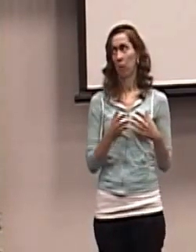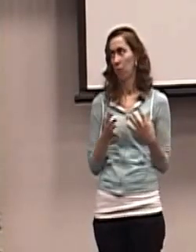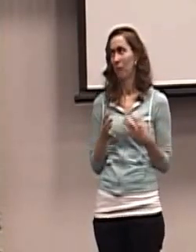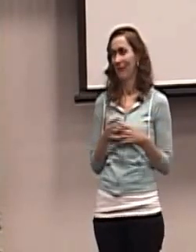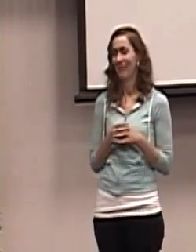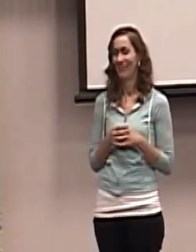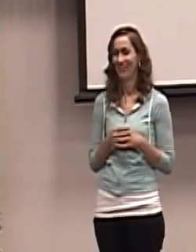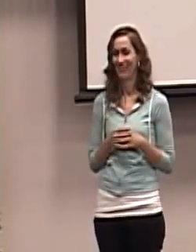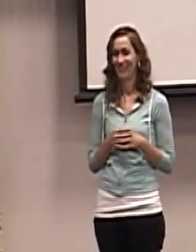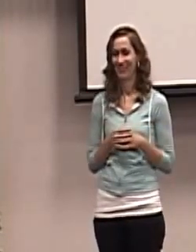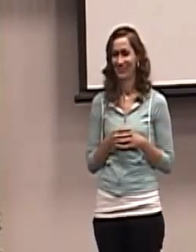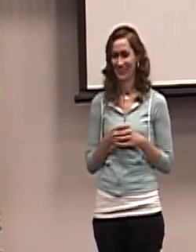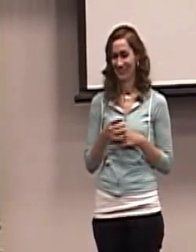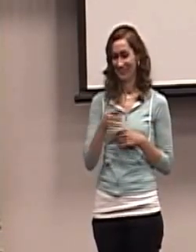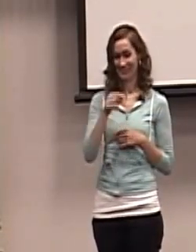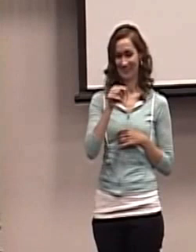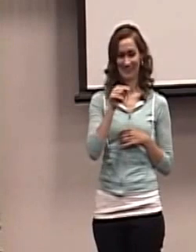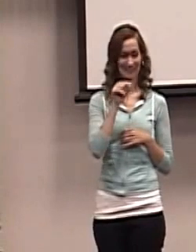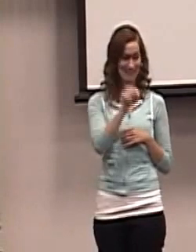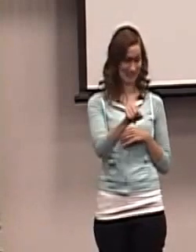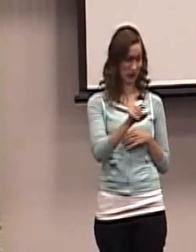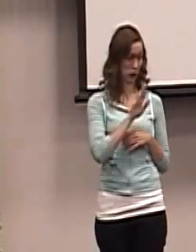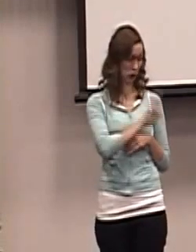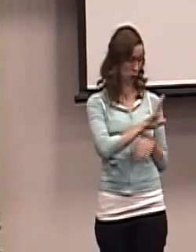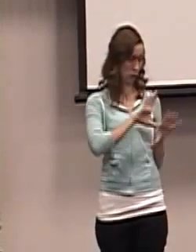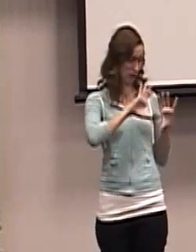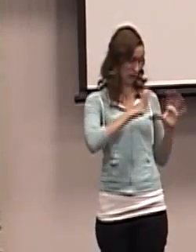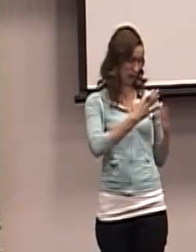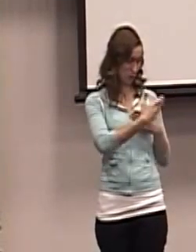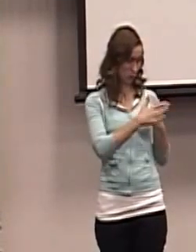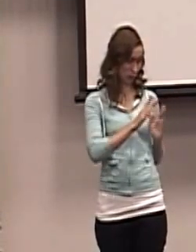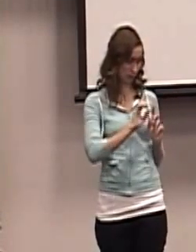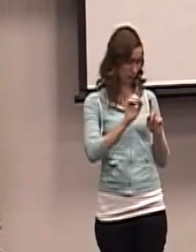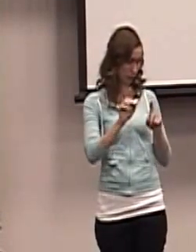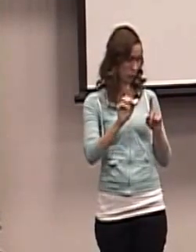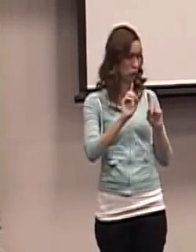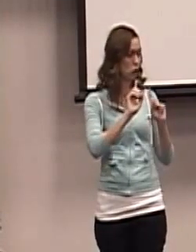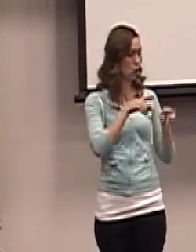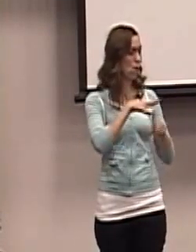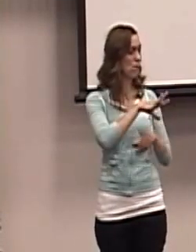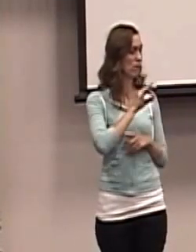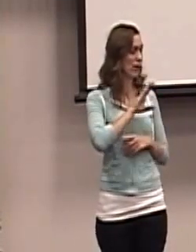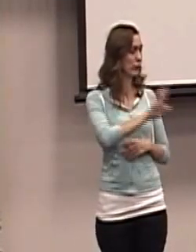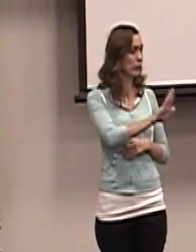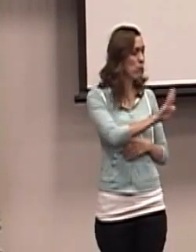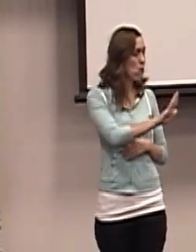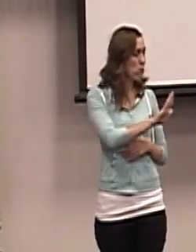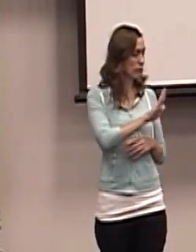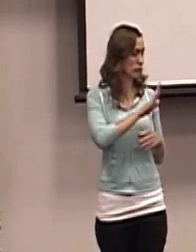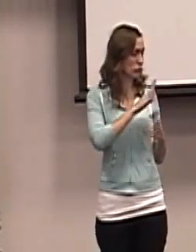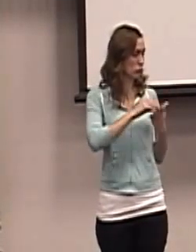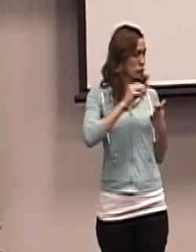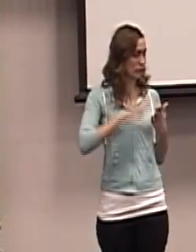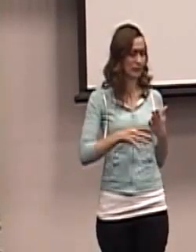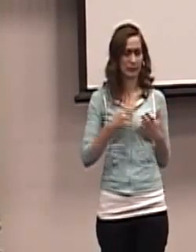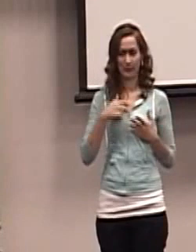here's your classroom. And now it's up to you to go find your students. So we had to